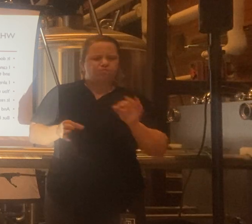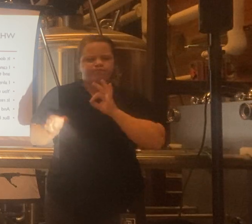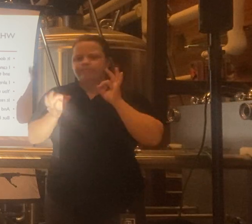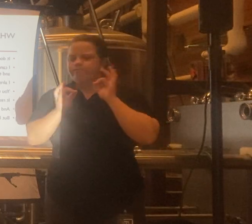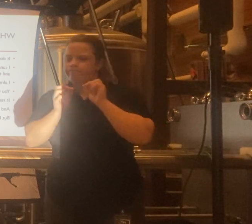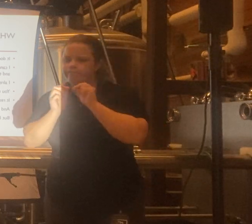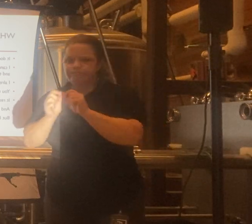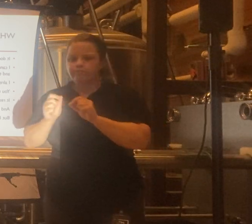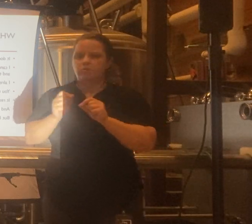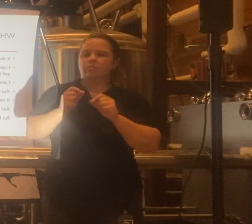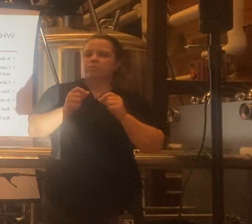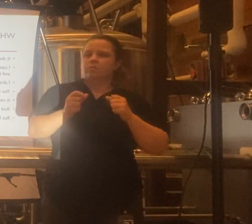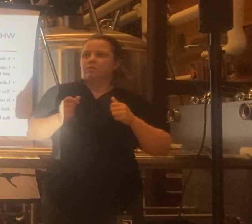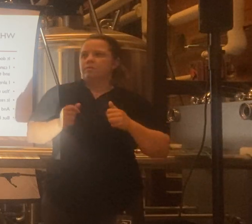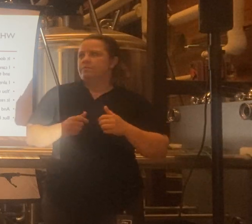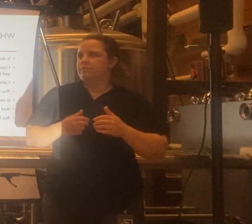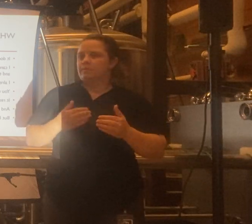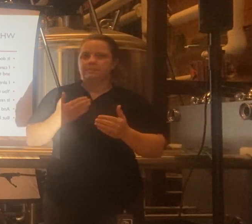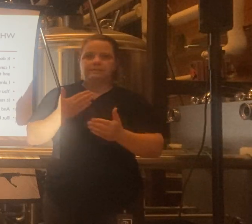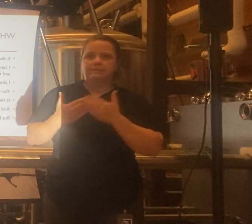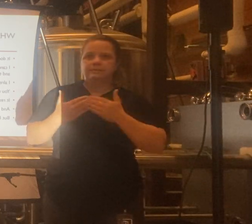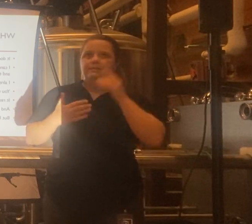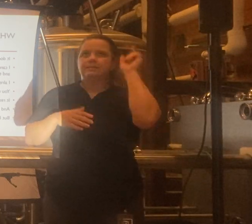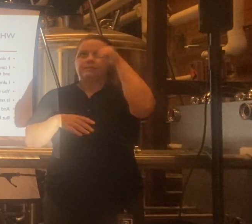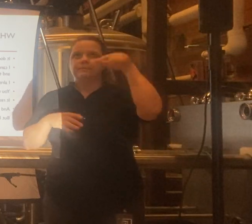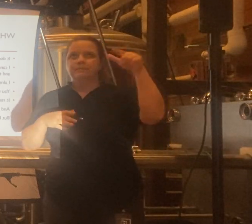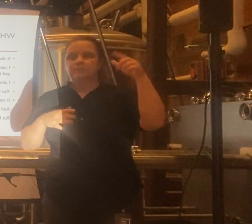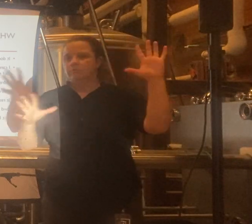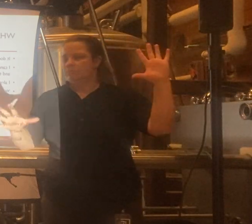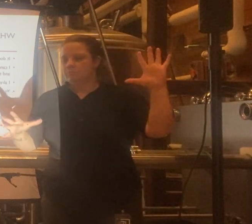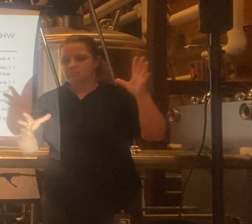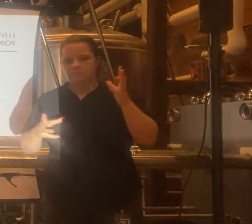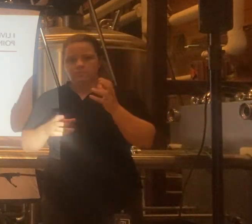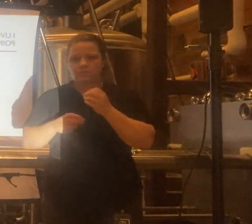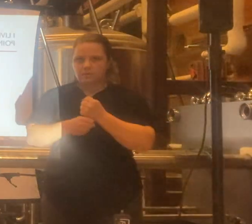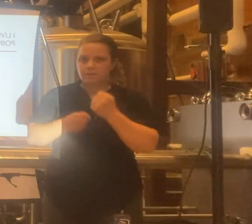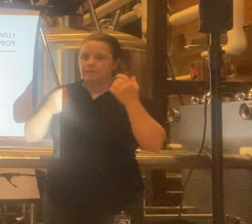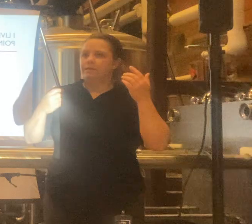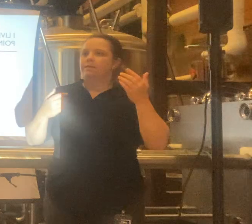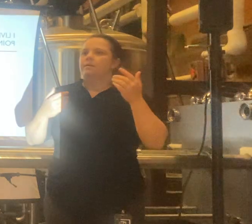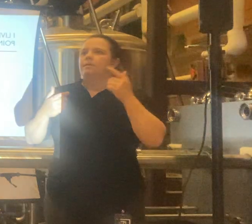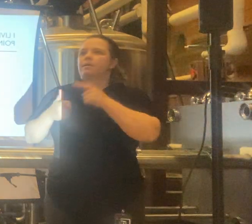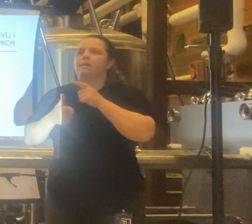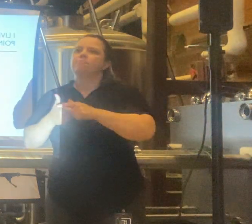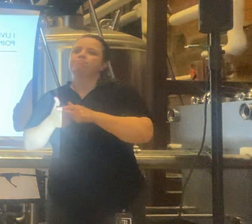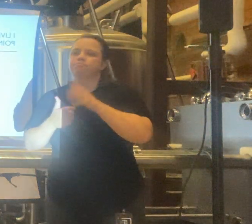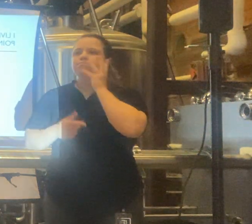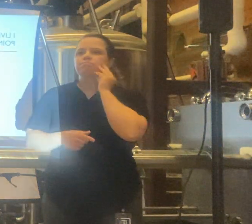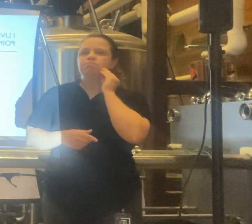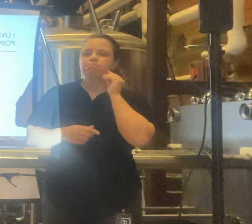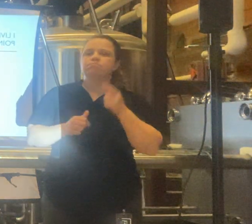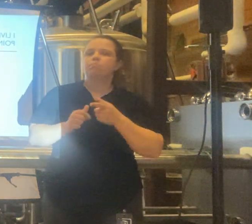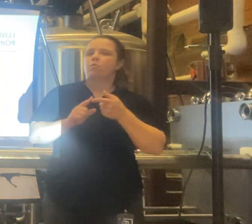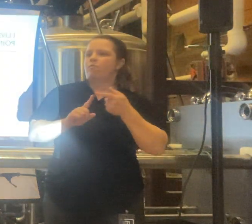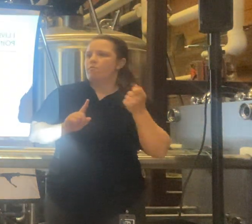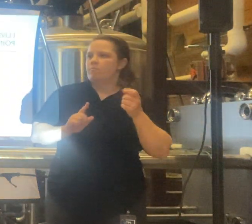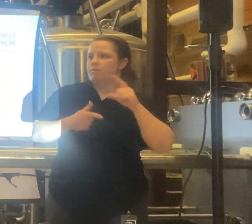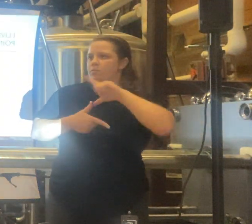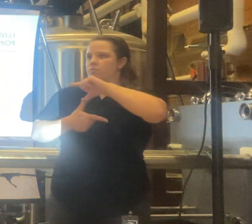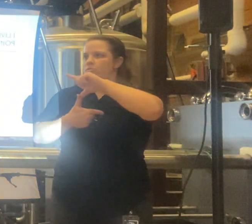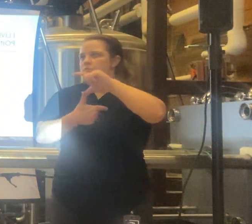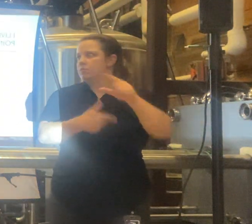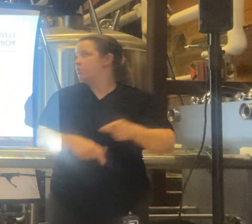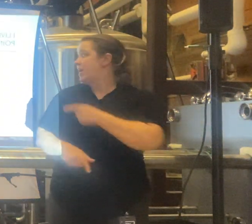in the Prezzo. And so all that came together, and then some of the things I experienced in the tornado. So here's the tornado path of what